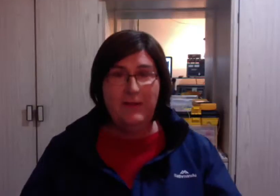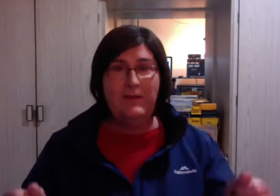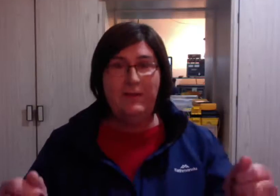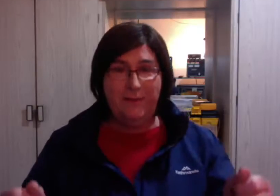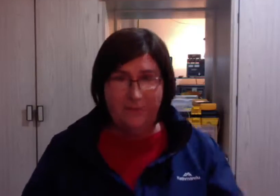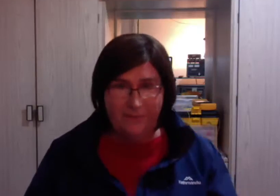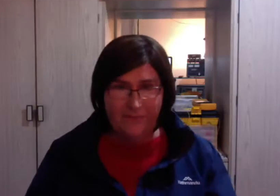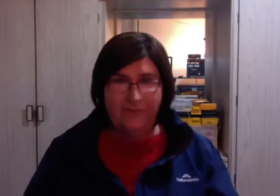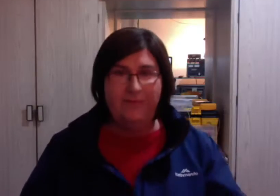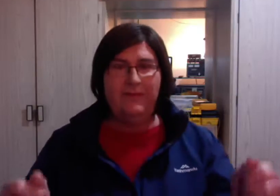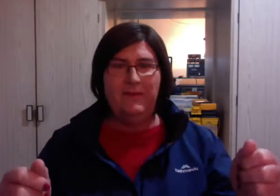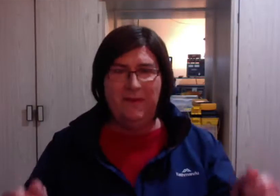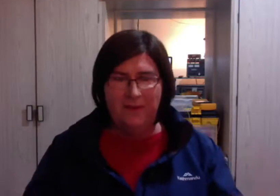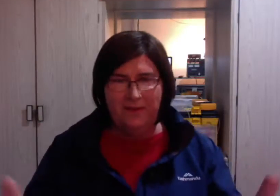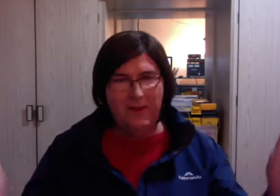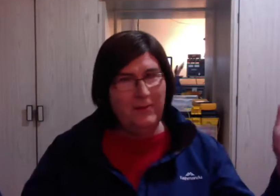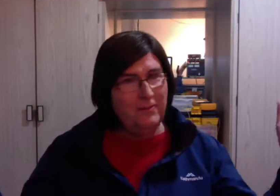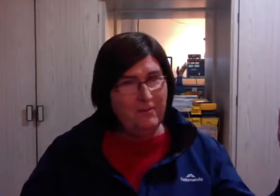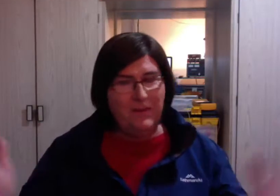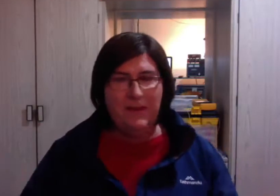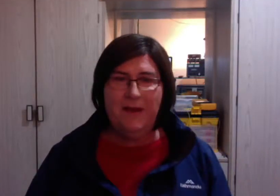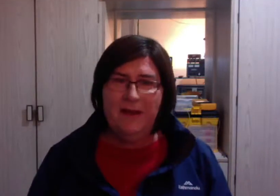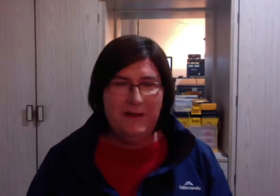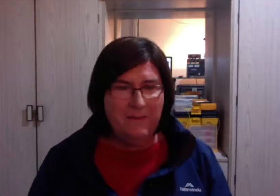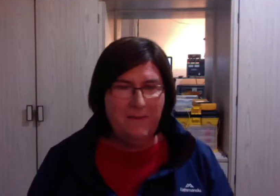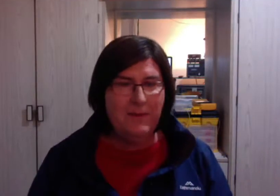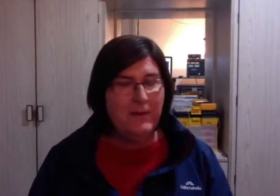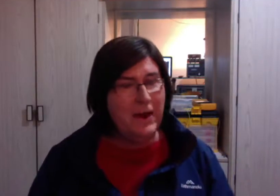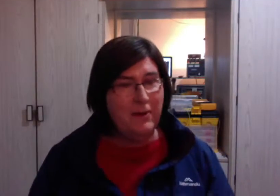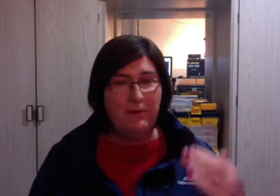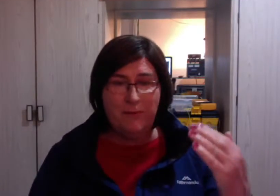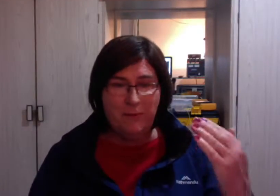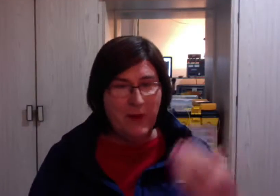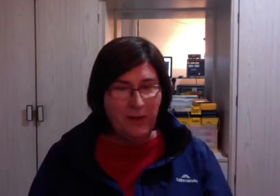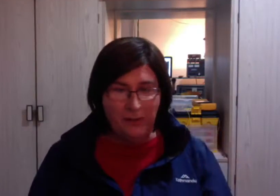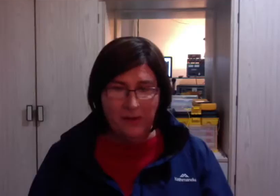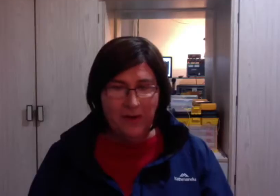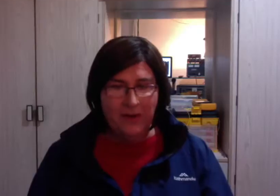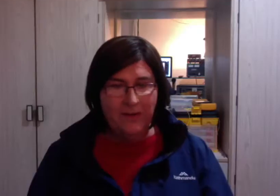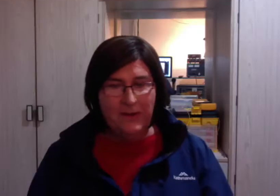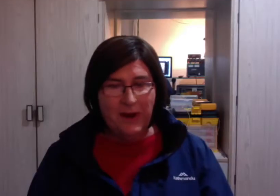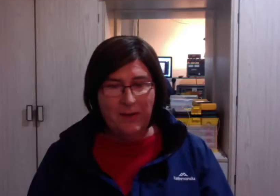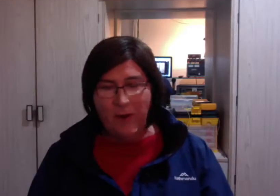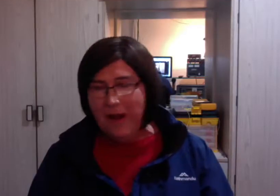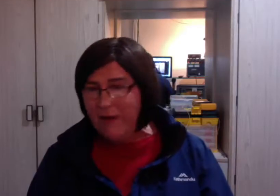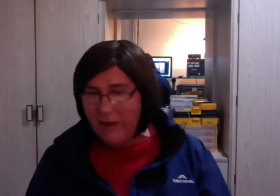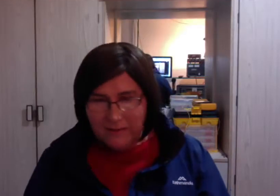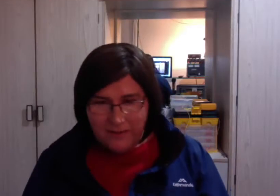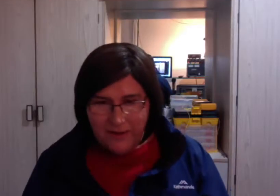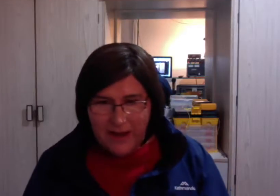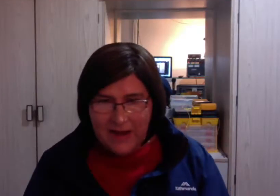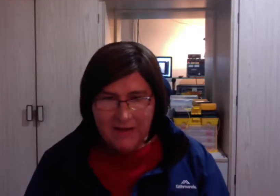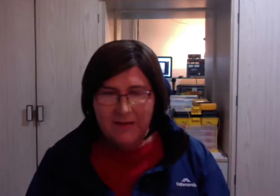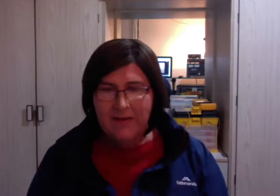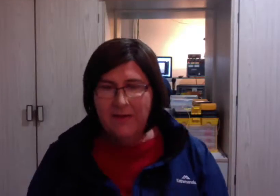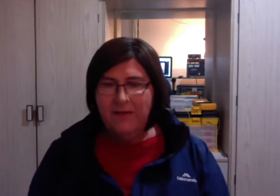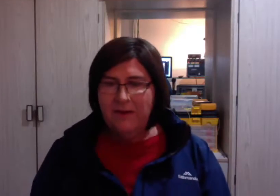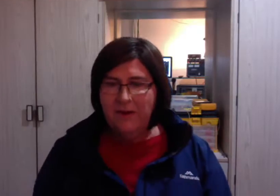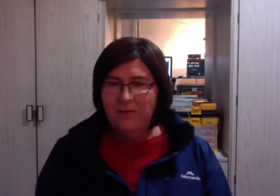this. So, hey, we're going from, well, you know, whatever today. We're going from,